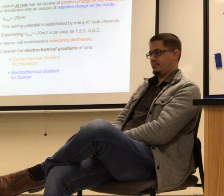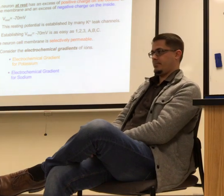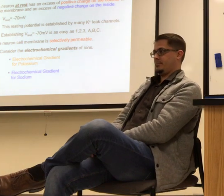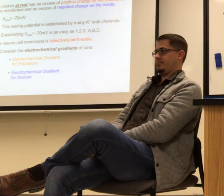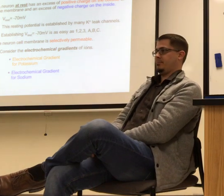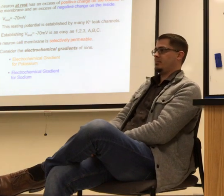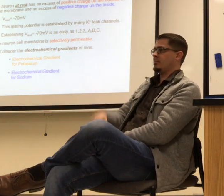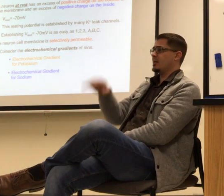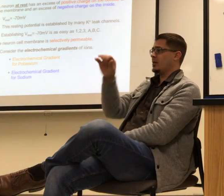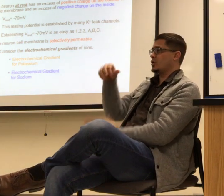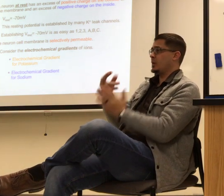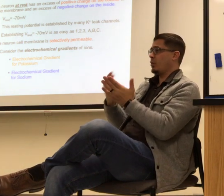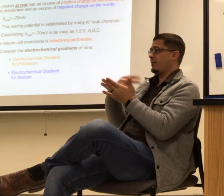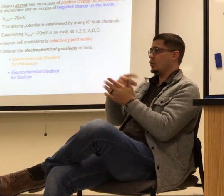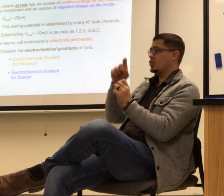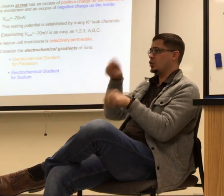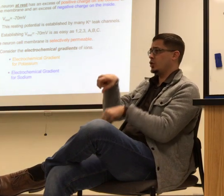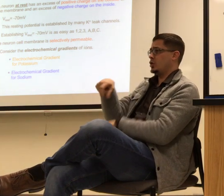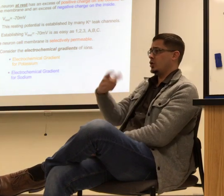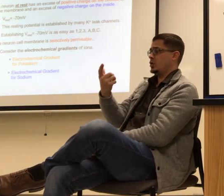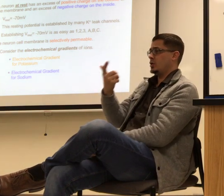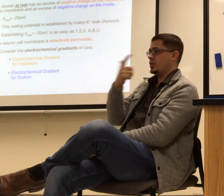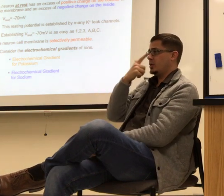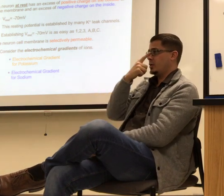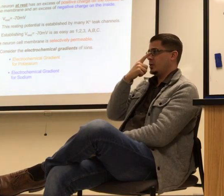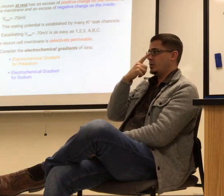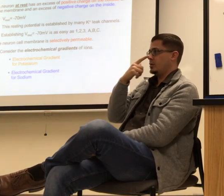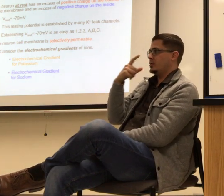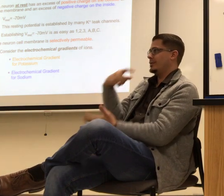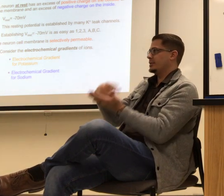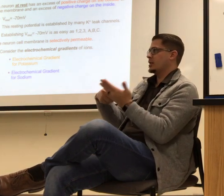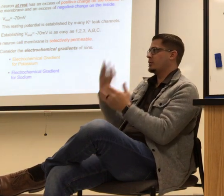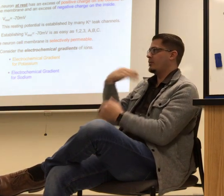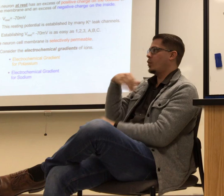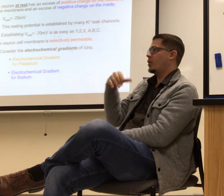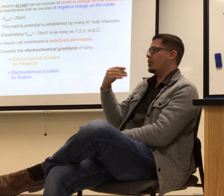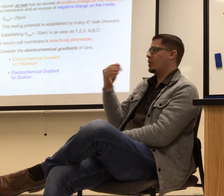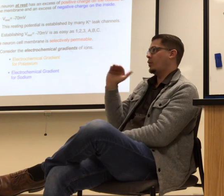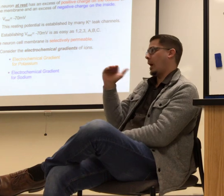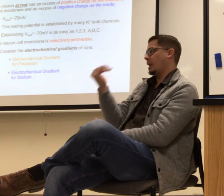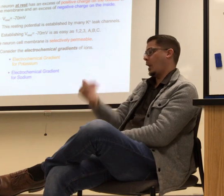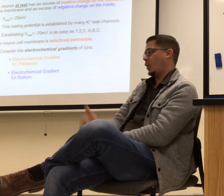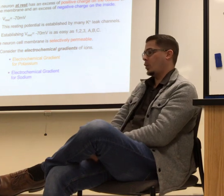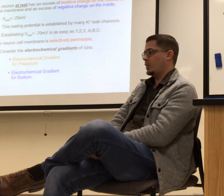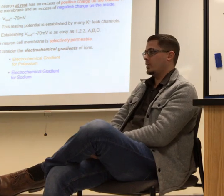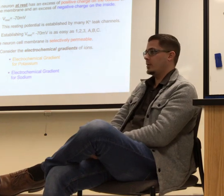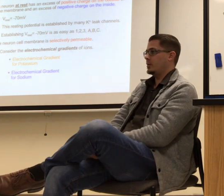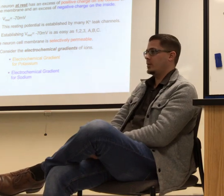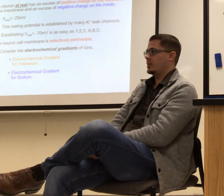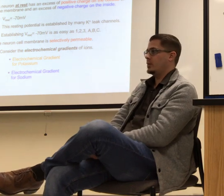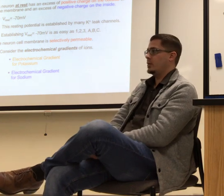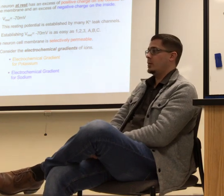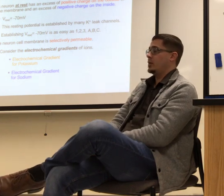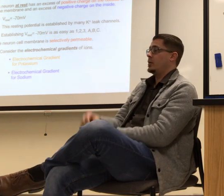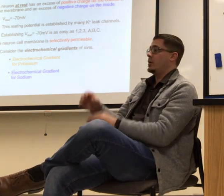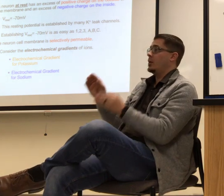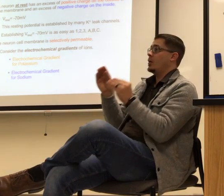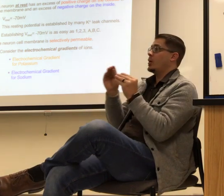Should be reviewed. We kind of discussed this before. If you didn't, just and now you're reminded, okay? There's more